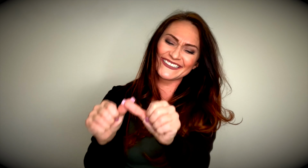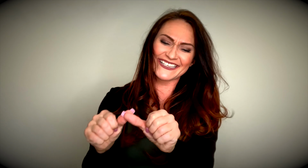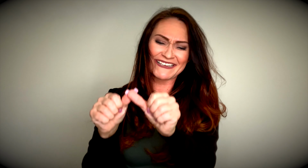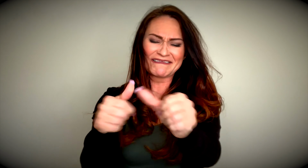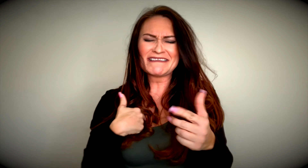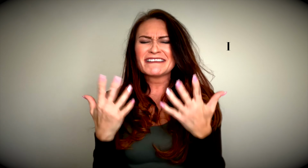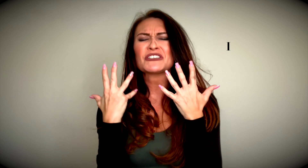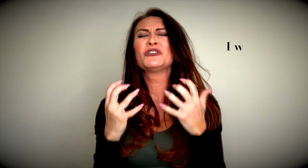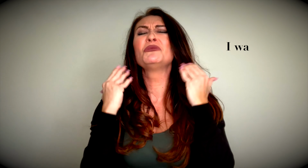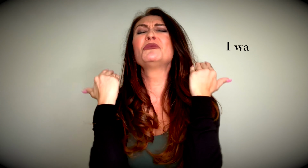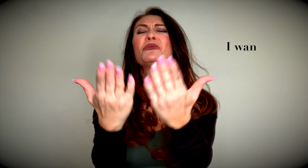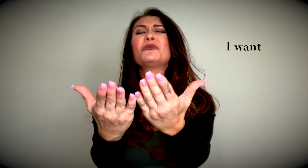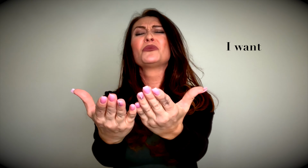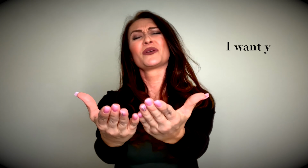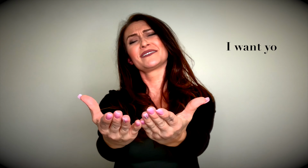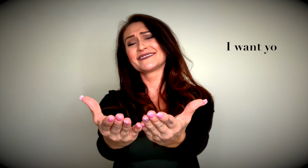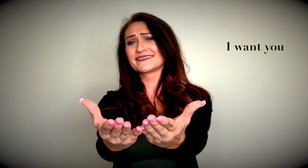side. I want you